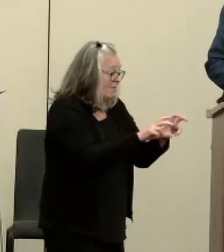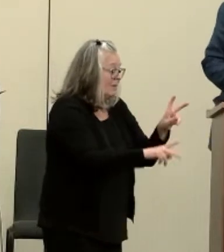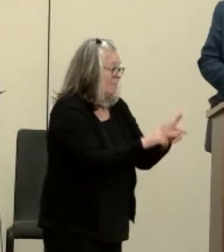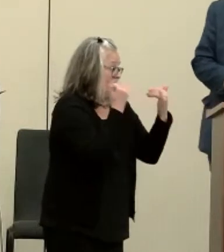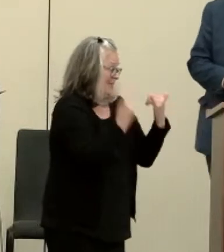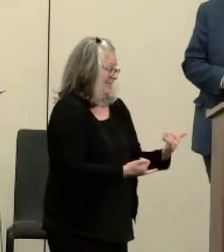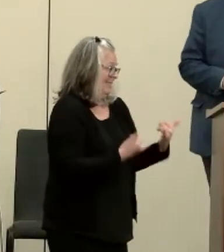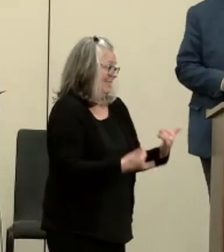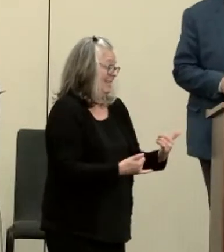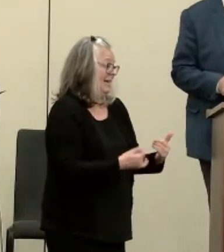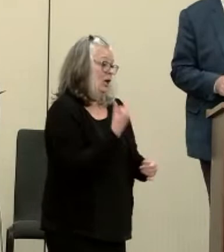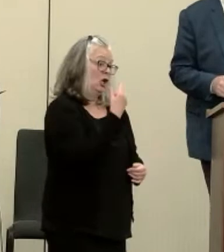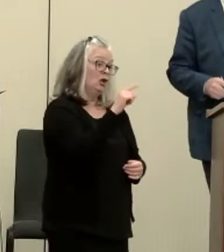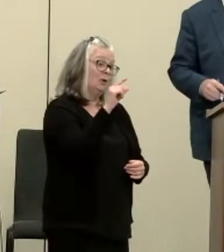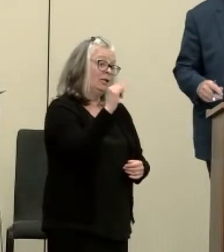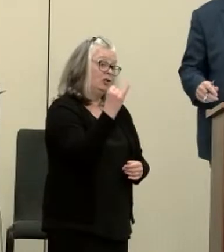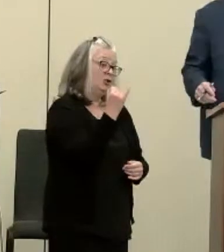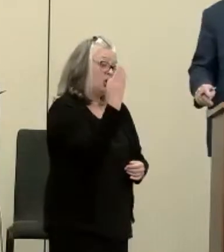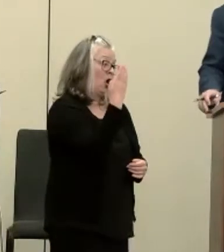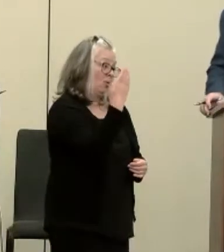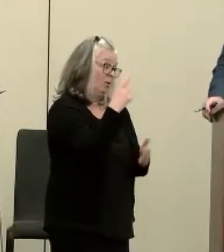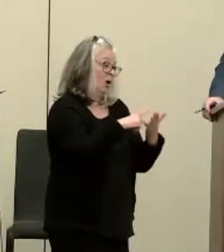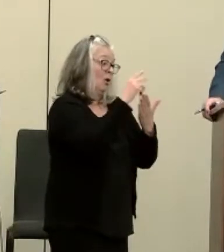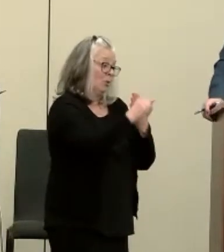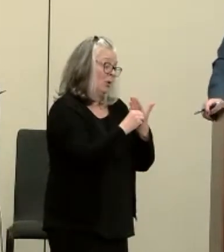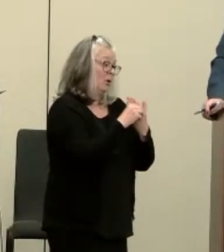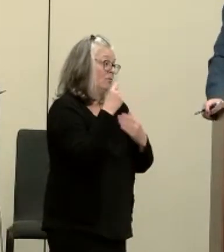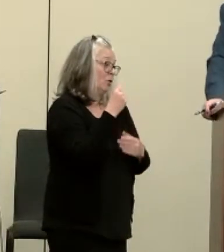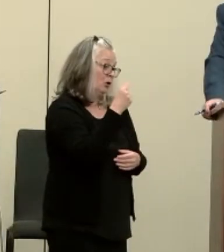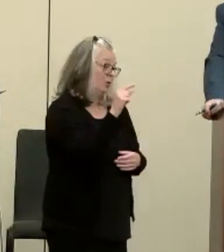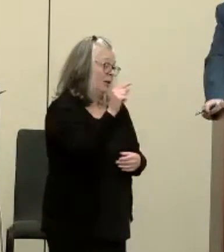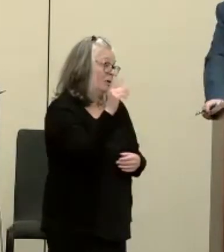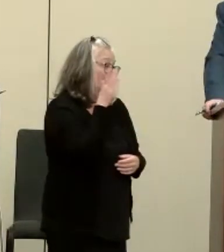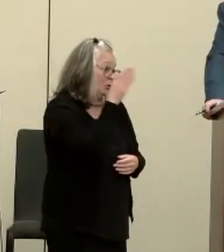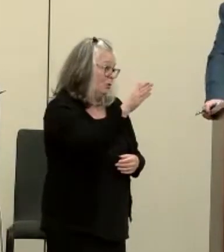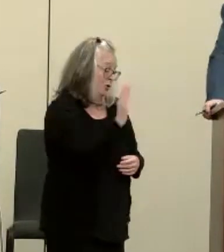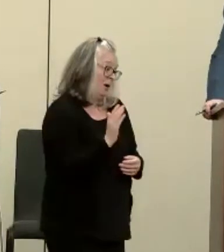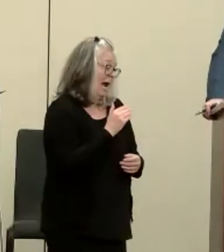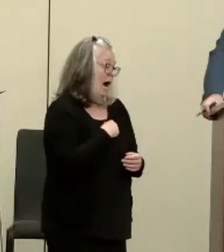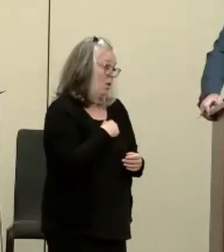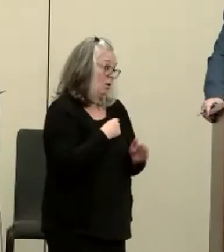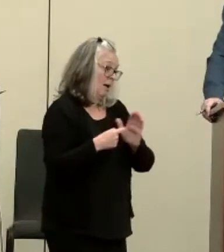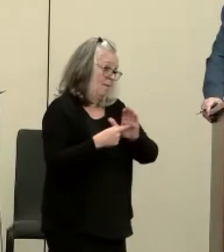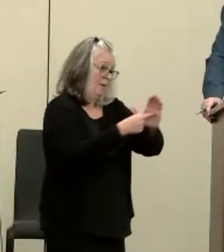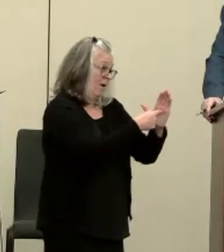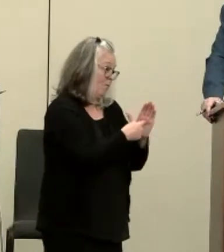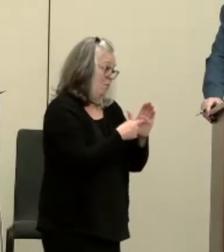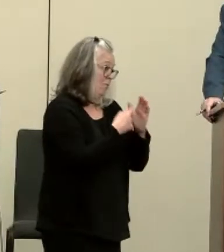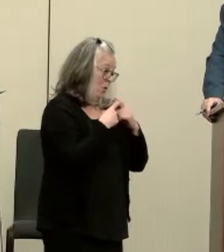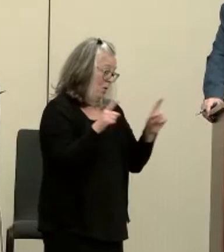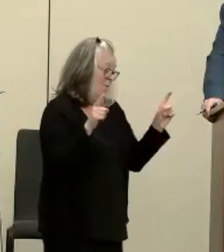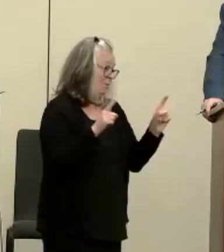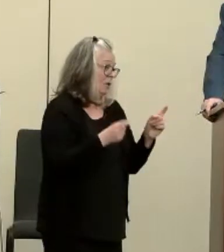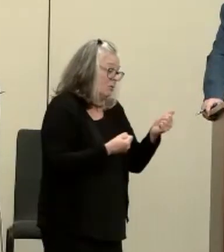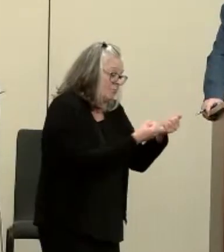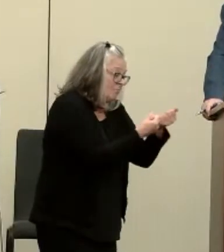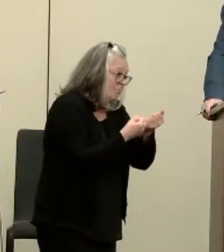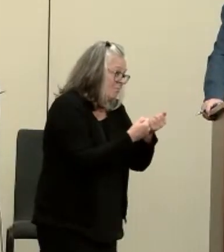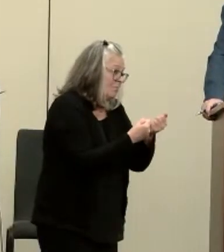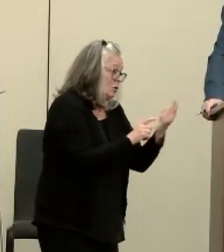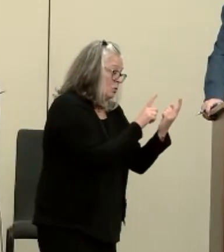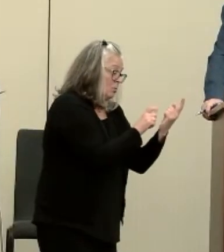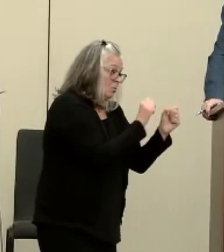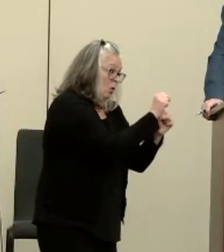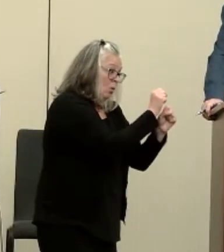today. This is our Green Jobs for a Green Future platform that includes support workers to help navigate the